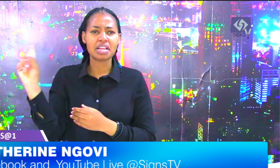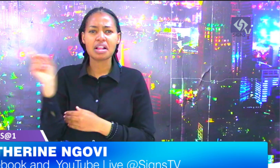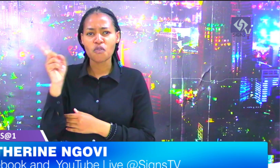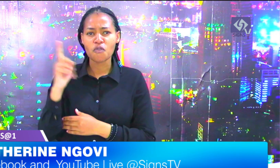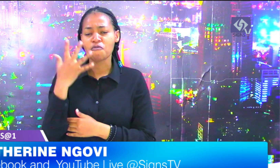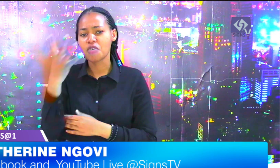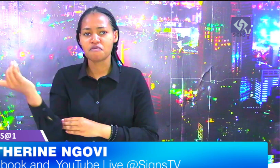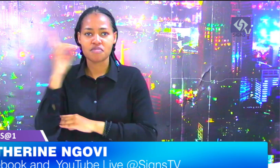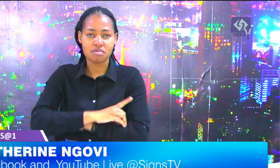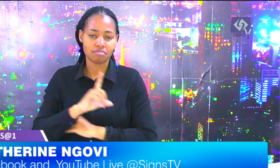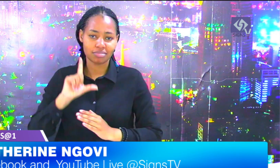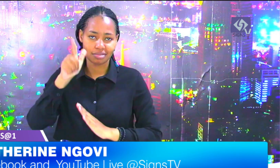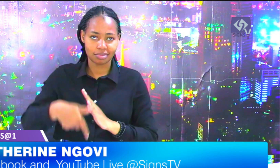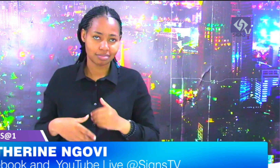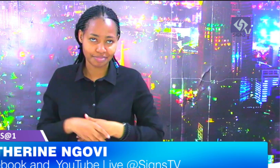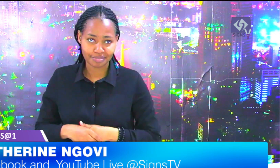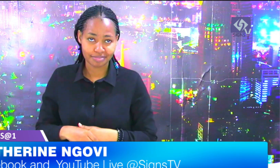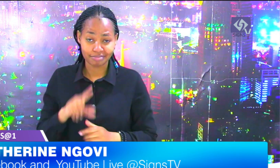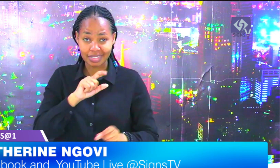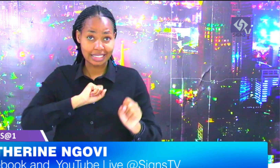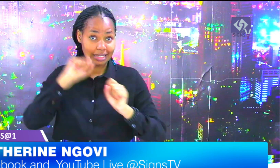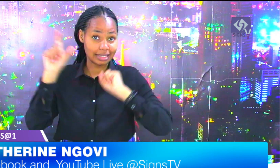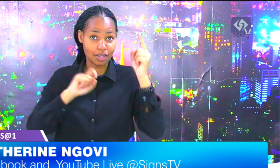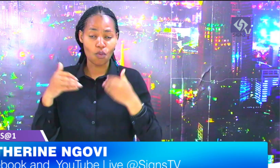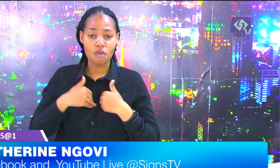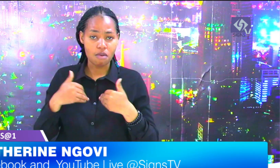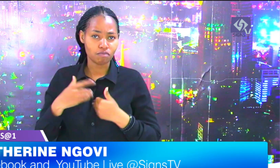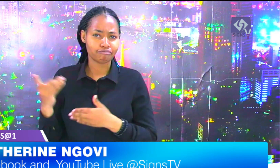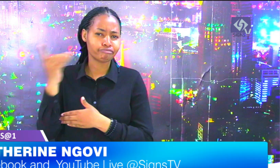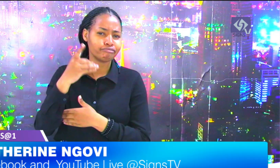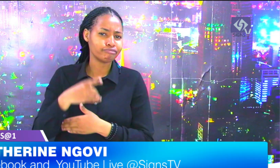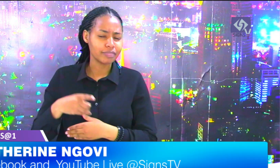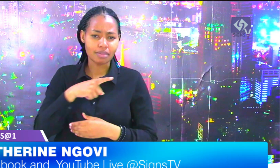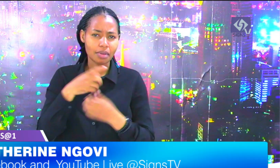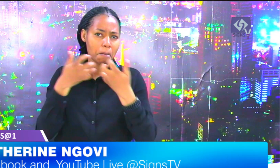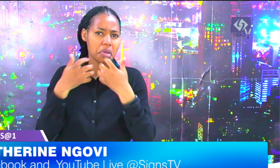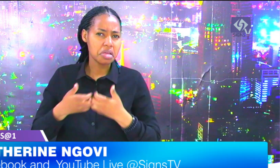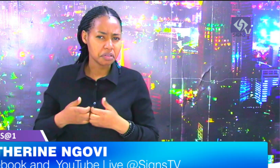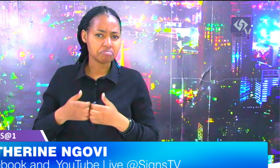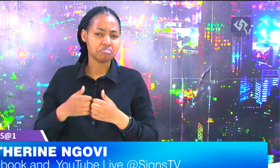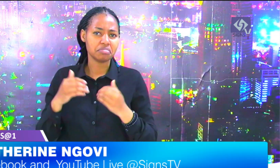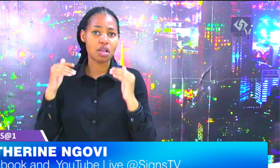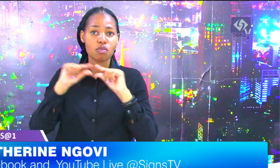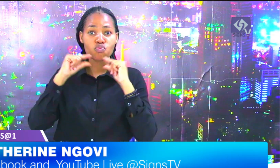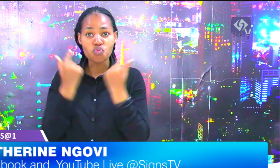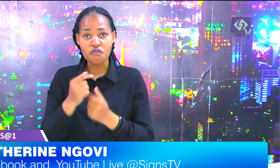d'Ivoire. The first round of matches is set to be played between 13th November and 21st November.